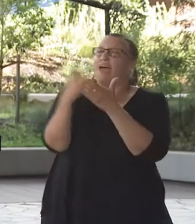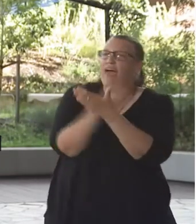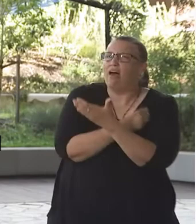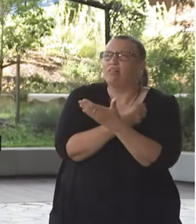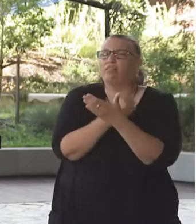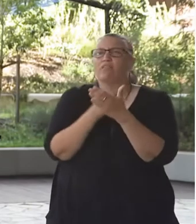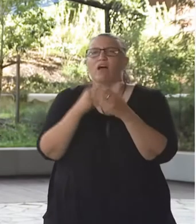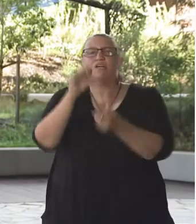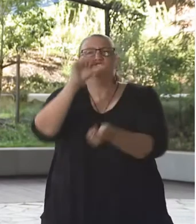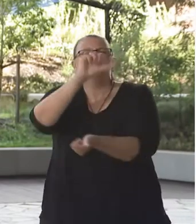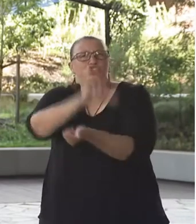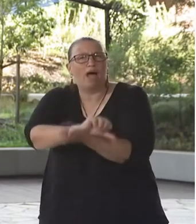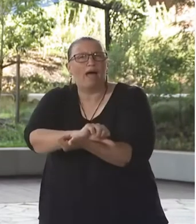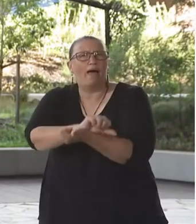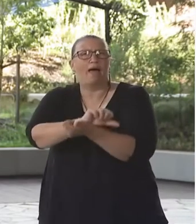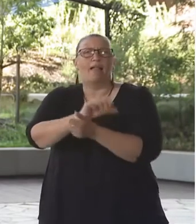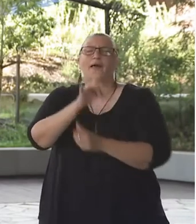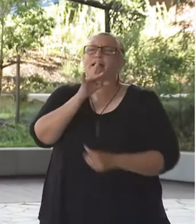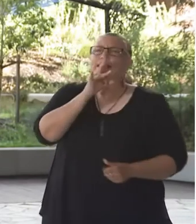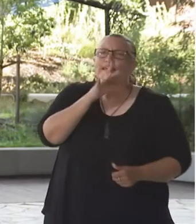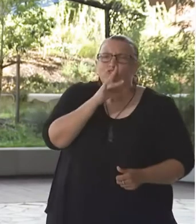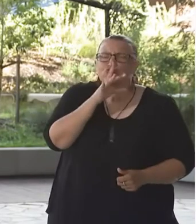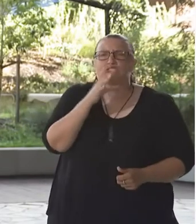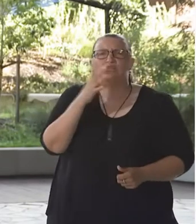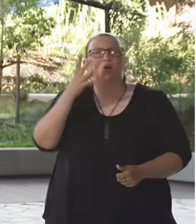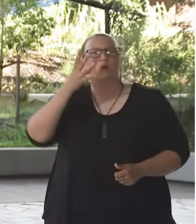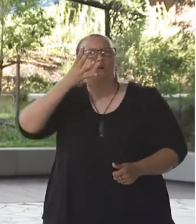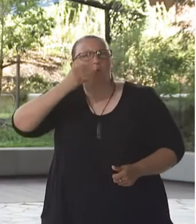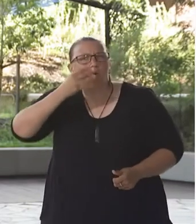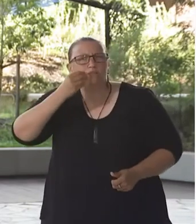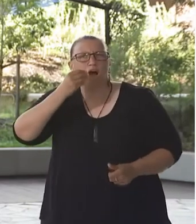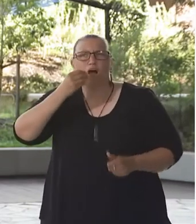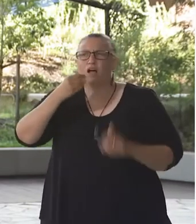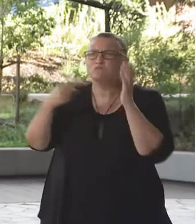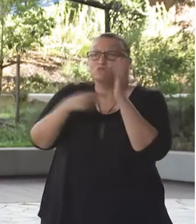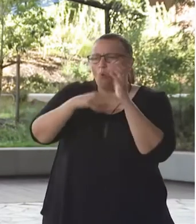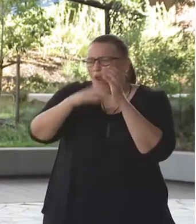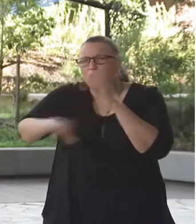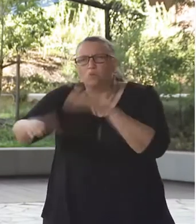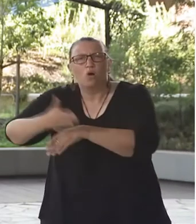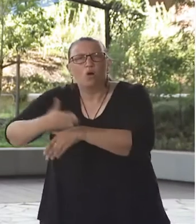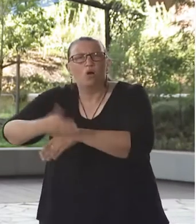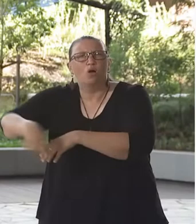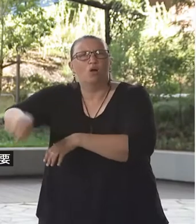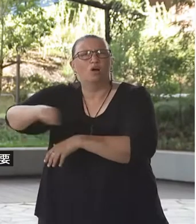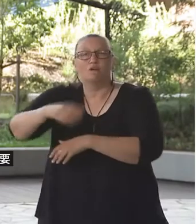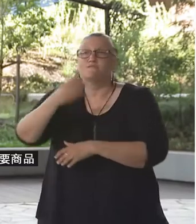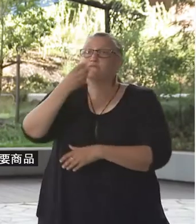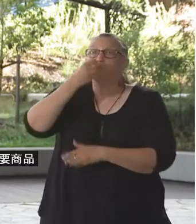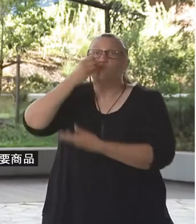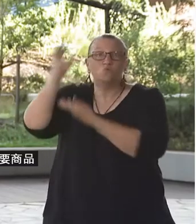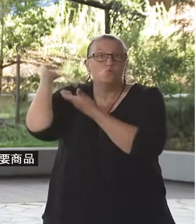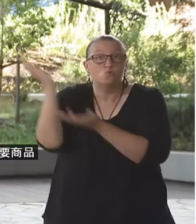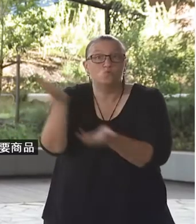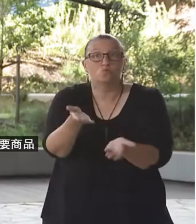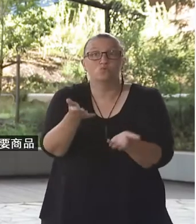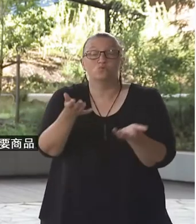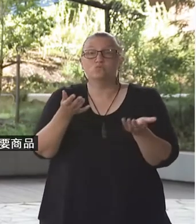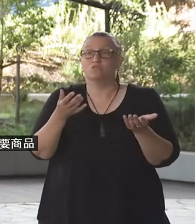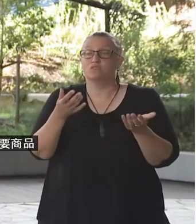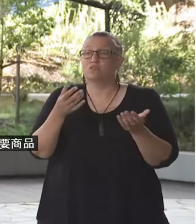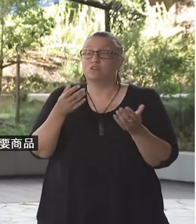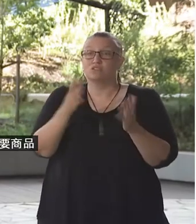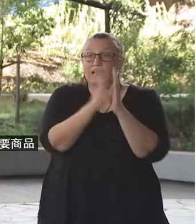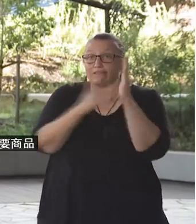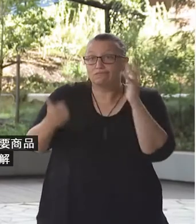services, energy resources, water, waste management, food, beverage and other critical goods, and you'll all